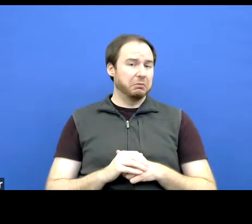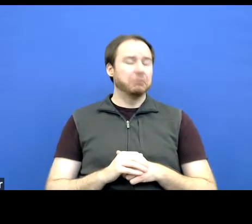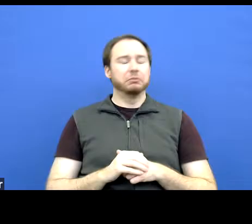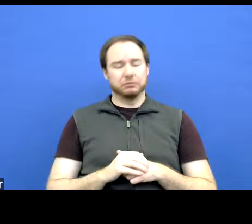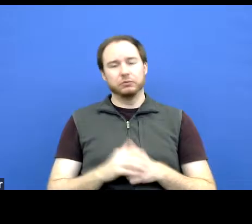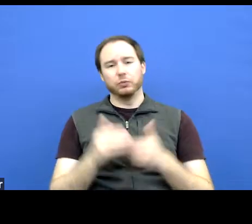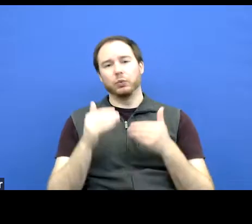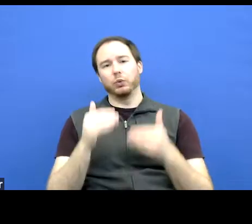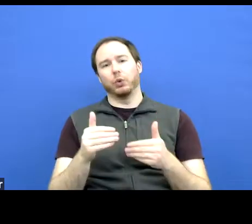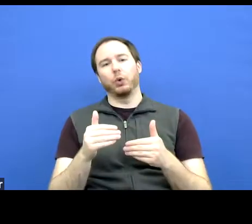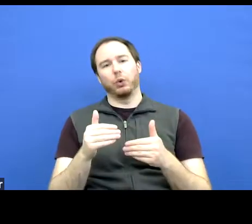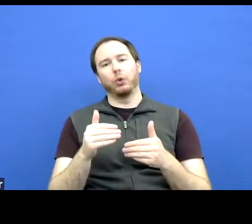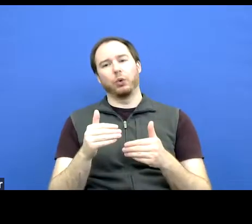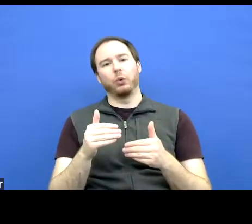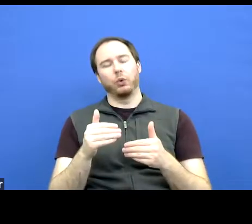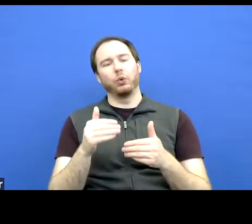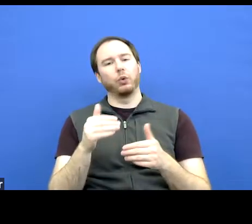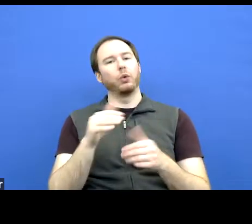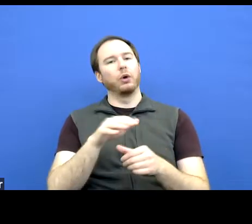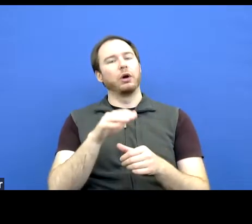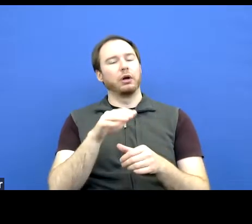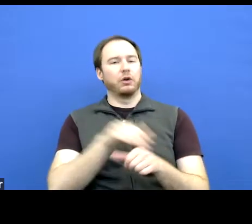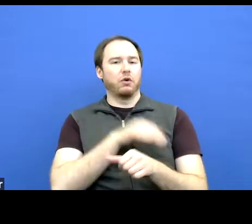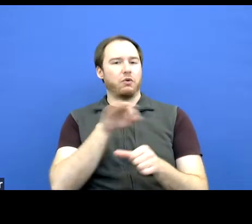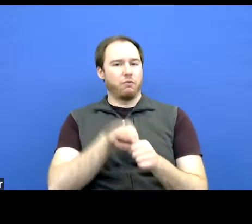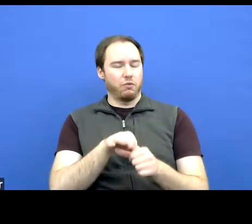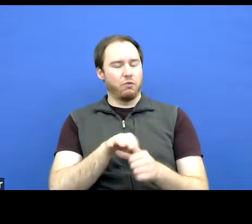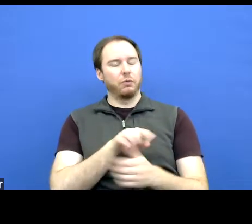and seeing none, I will ask that you call the roll.